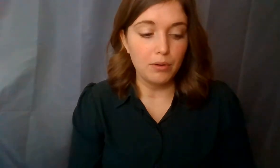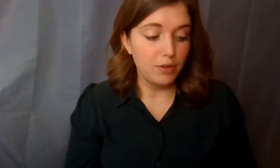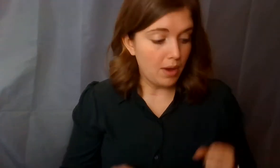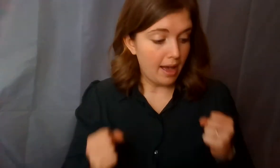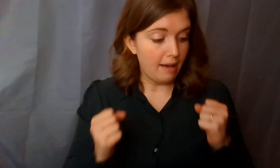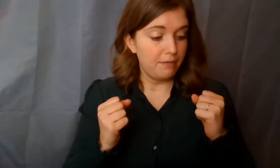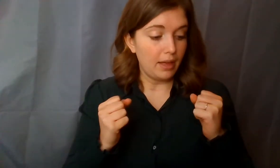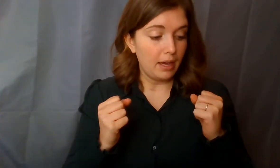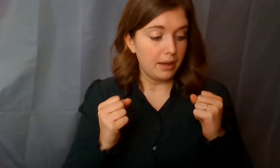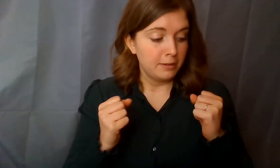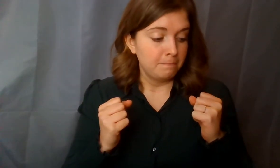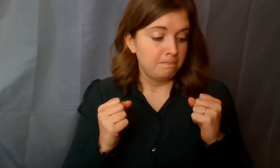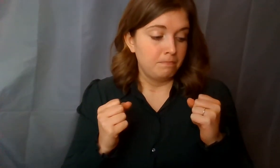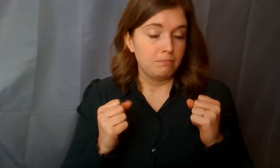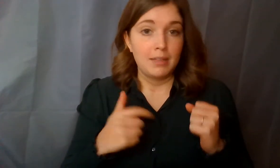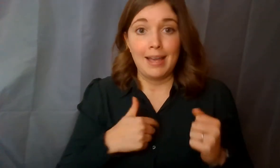if you have, like,